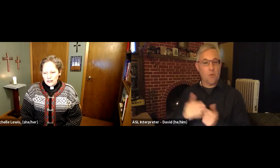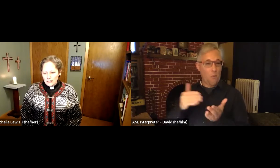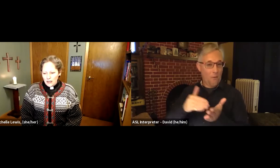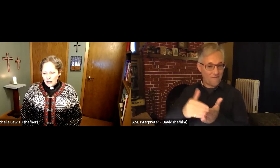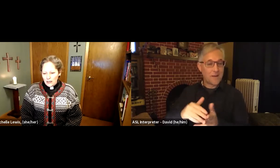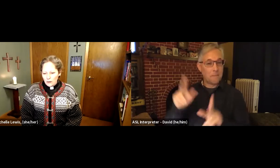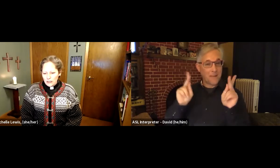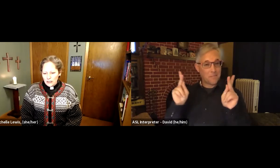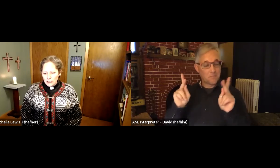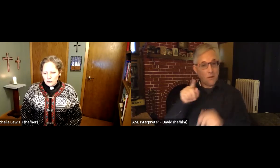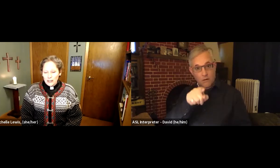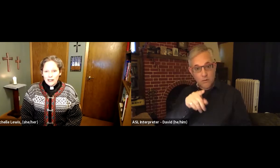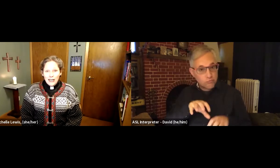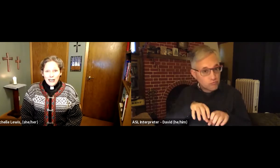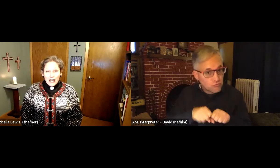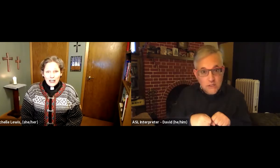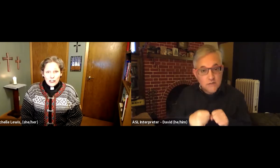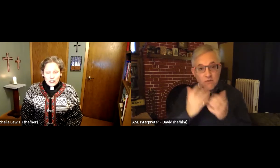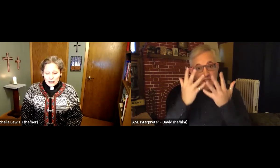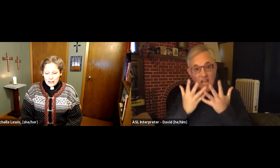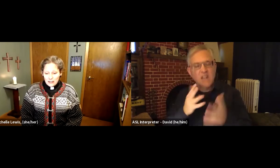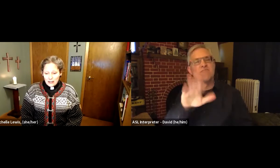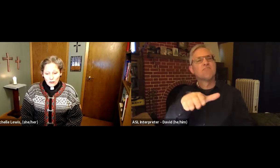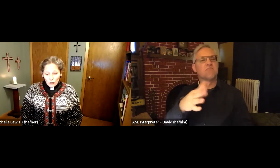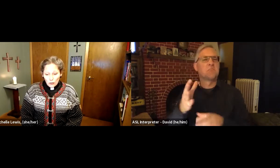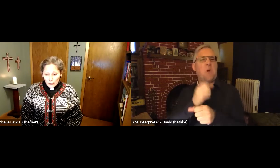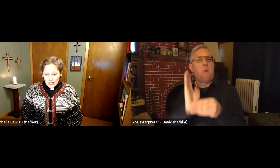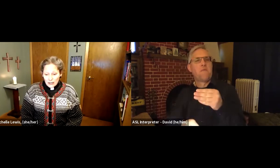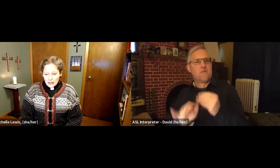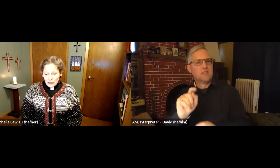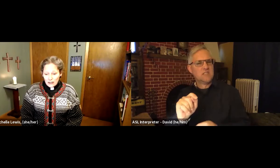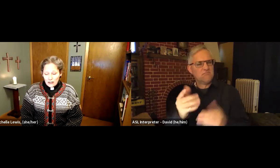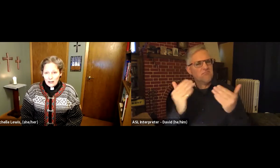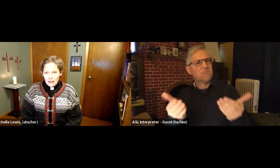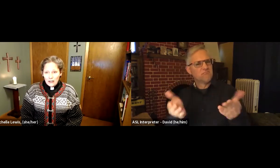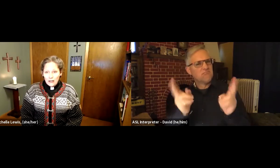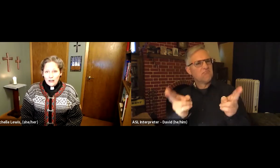As a society, we tend to be anxious and worried.